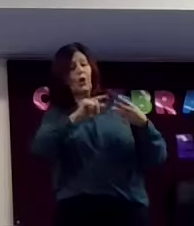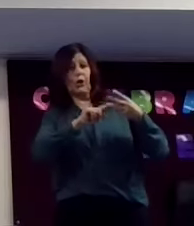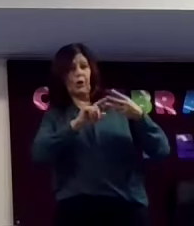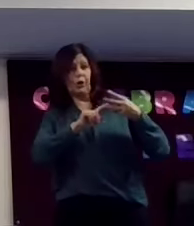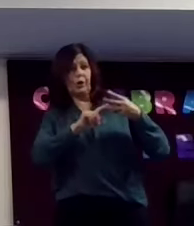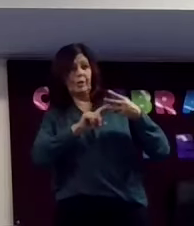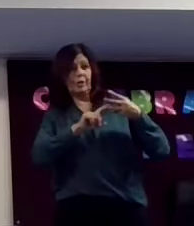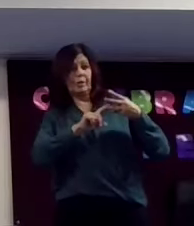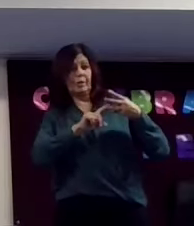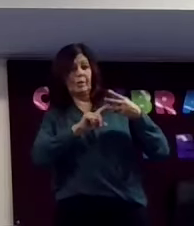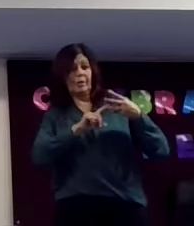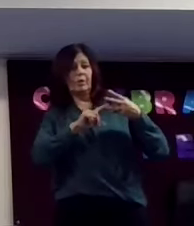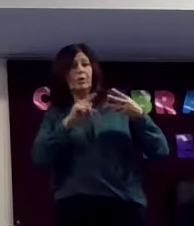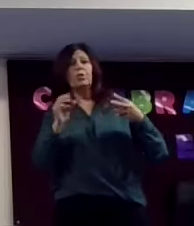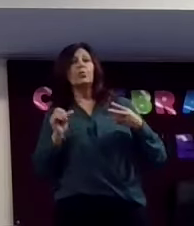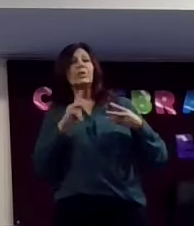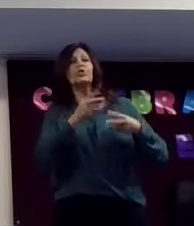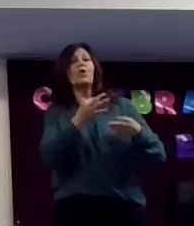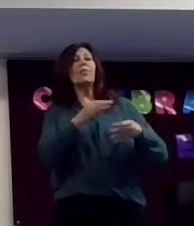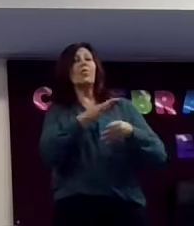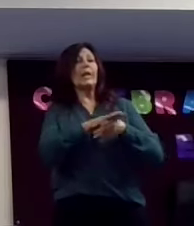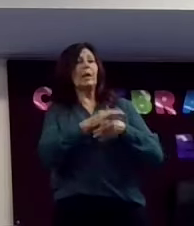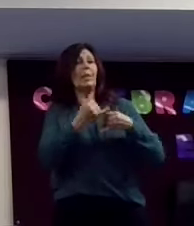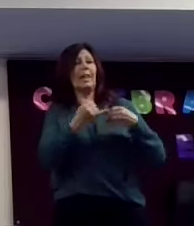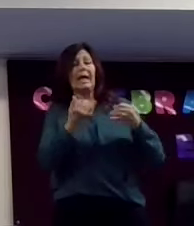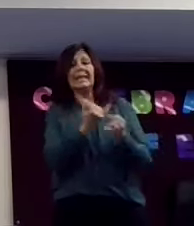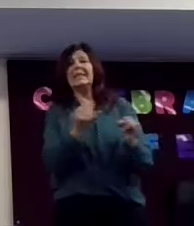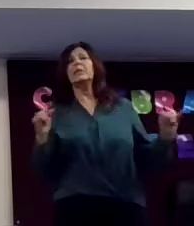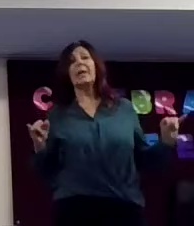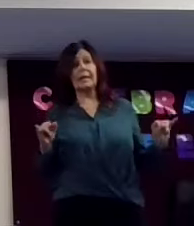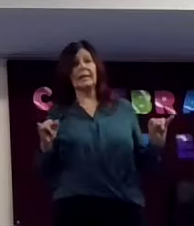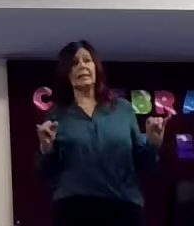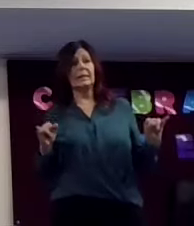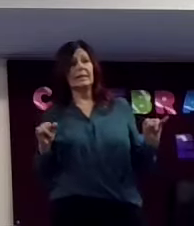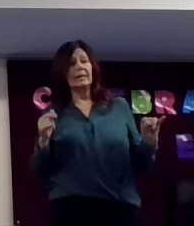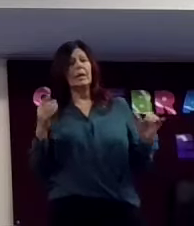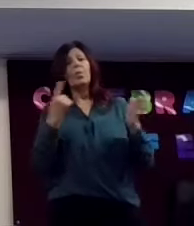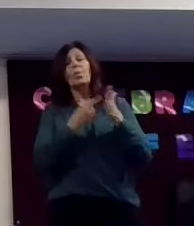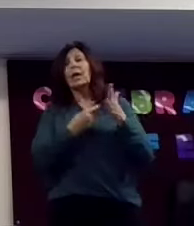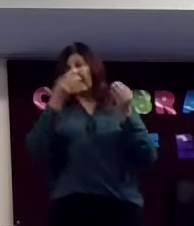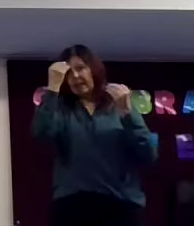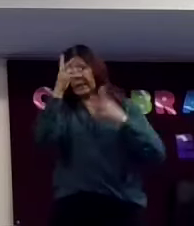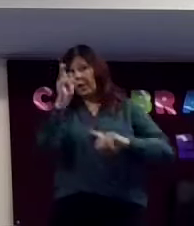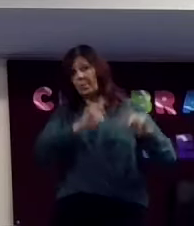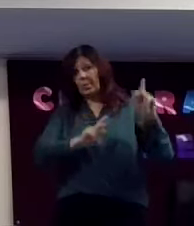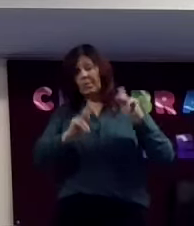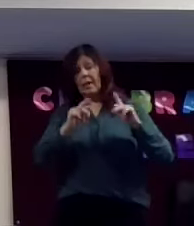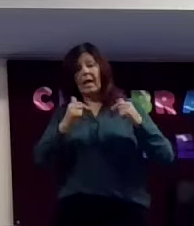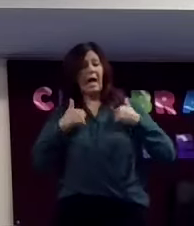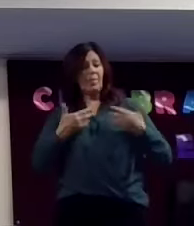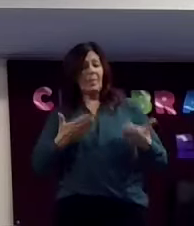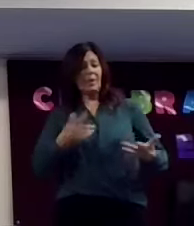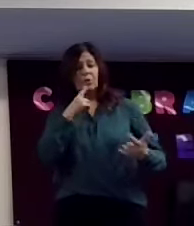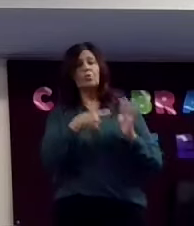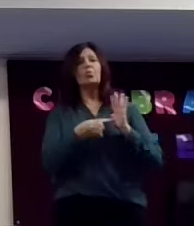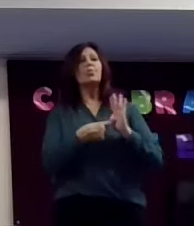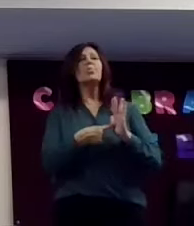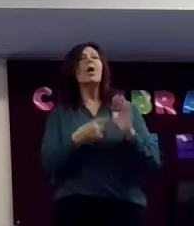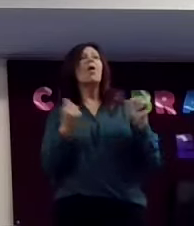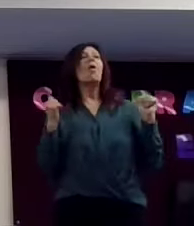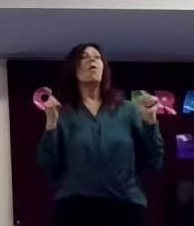line. We got the Restore Freedom line, an independent line. And what I tell everybody is, I'm there to